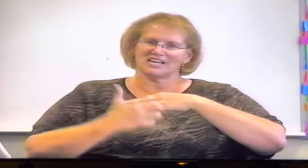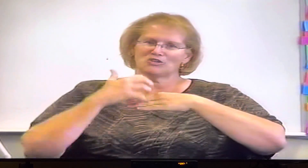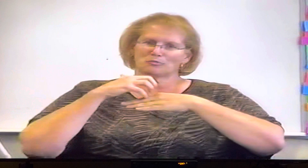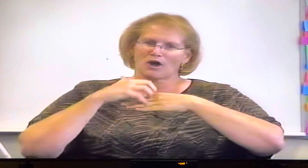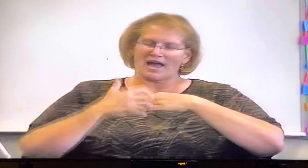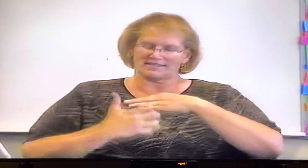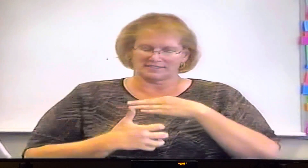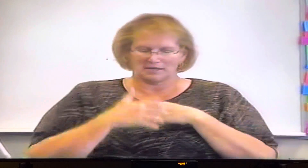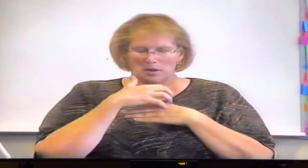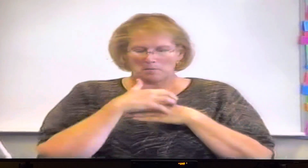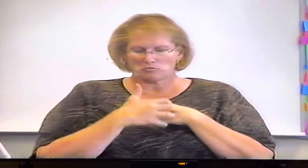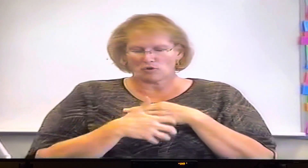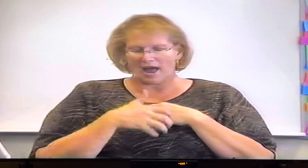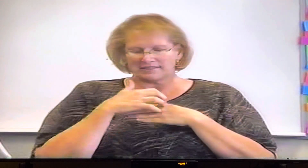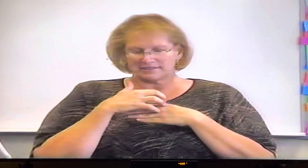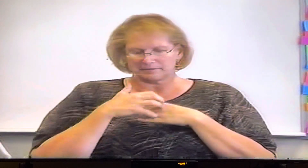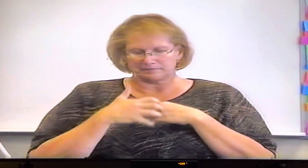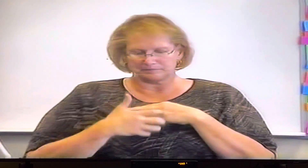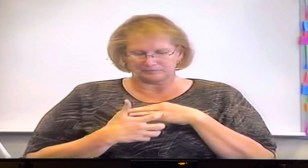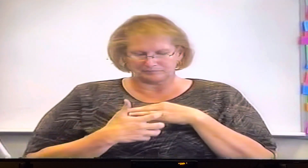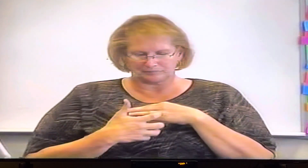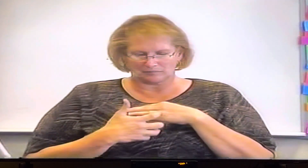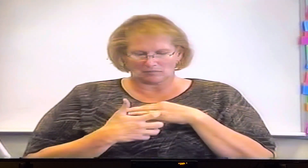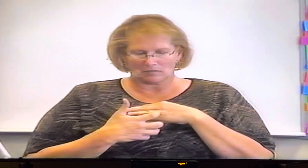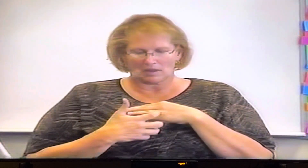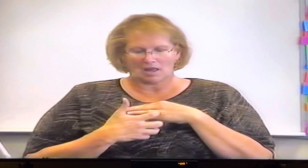your bread. Bread.